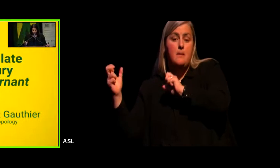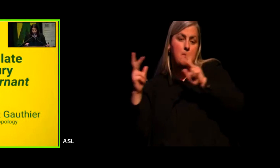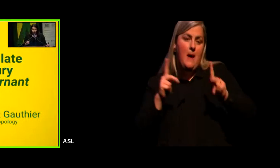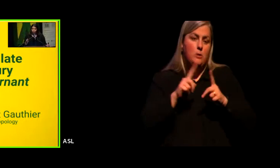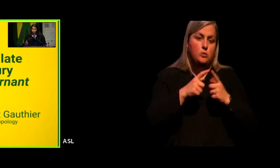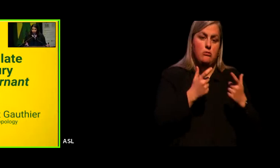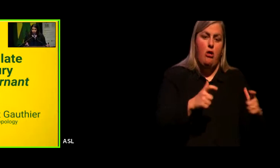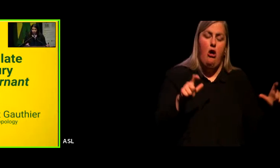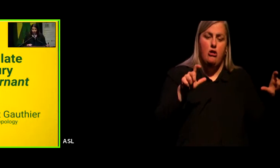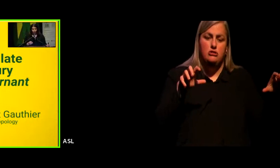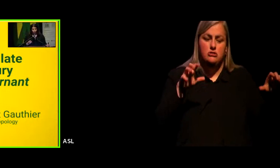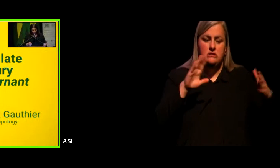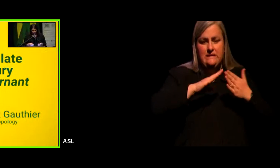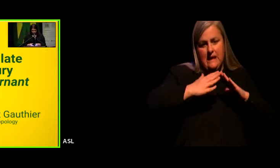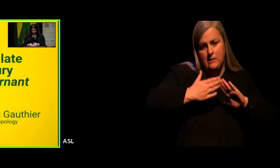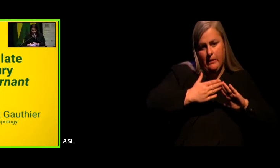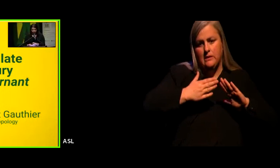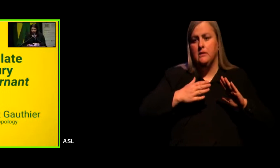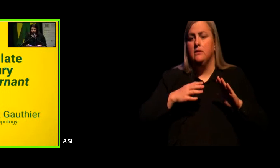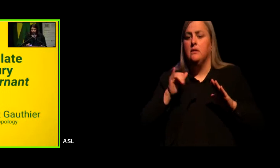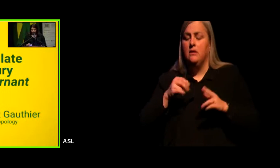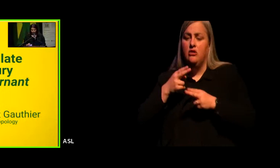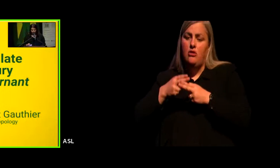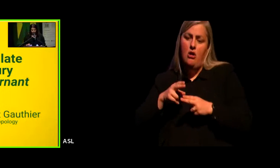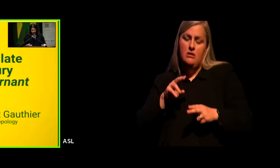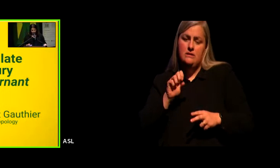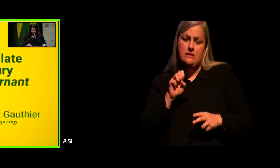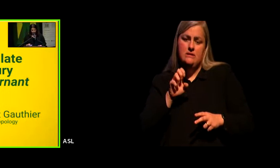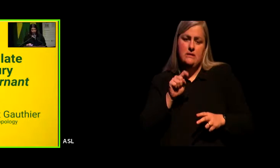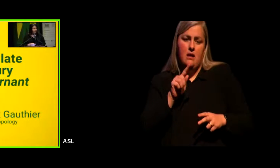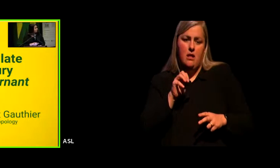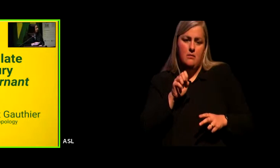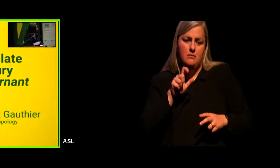what we call overwintering or hivernant settlements.